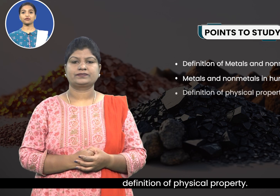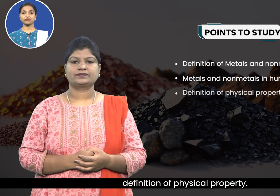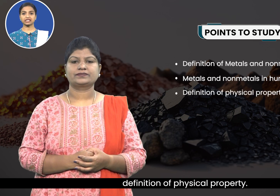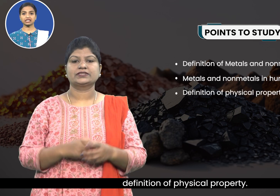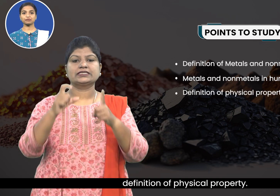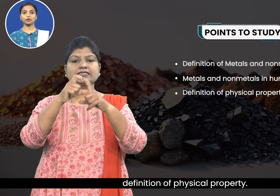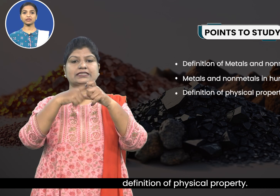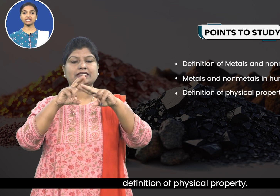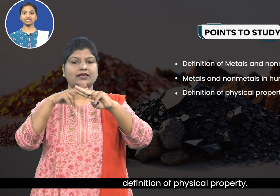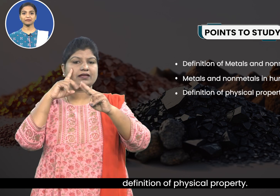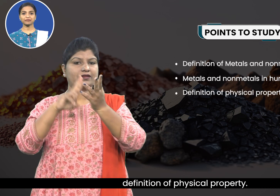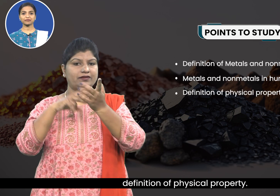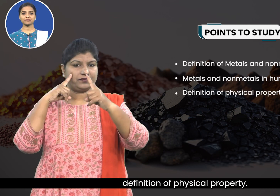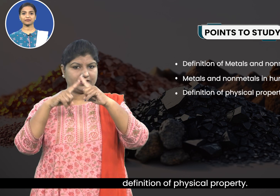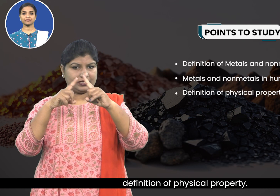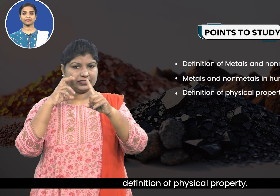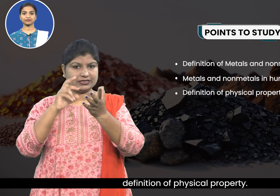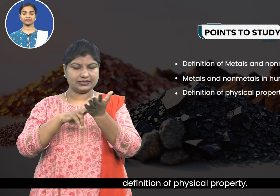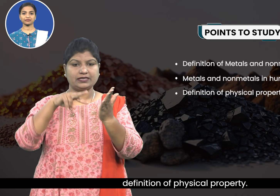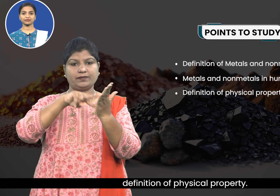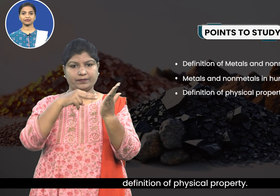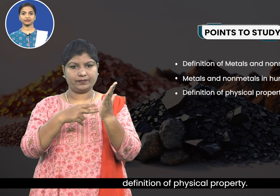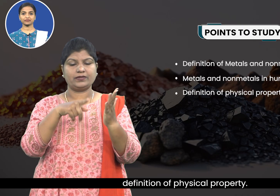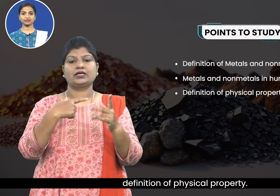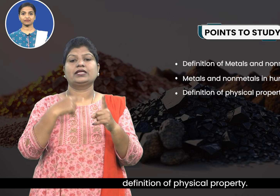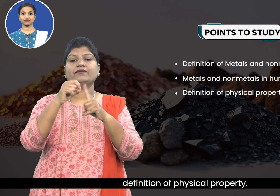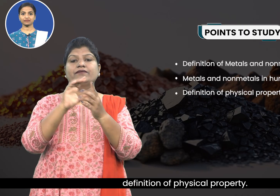Definition of physical property.